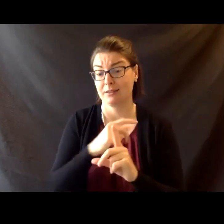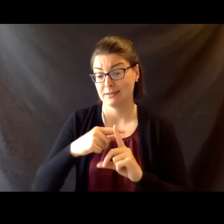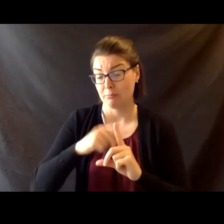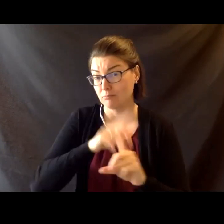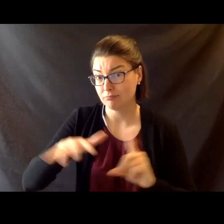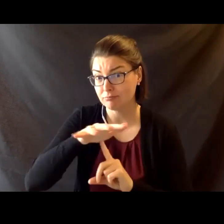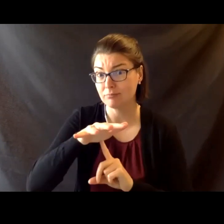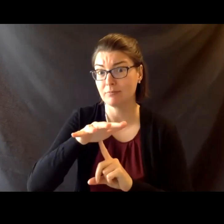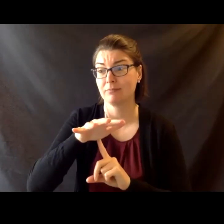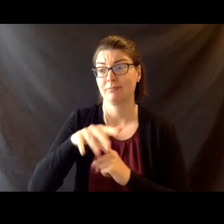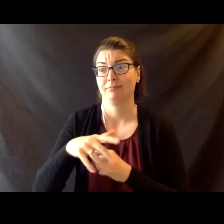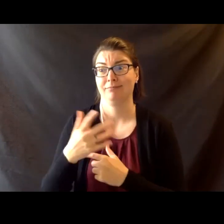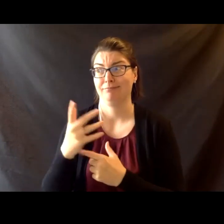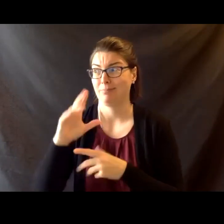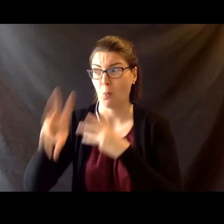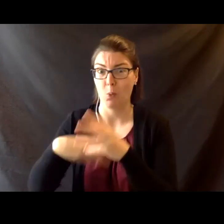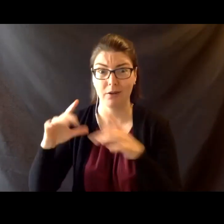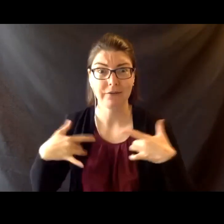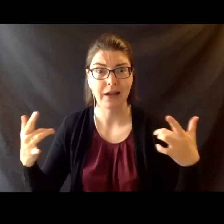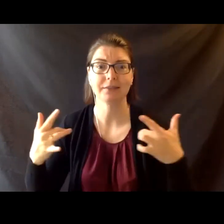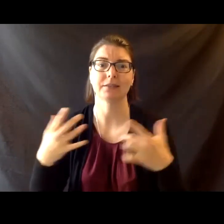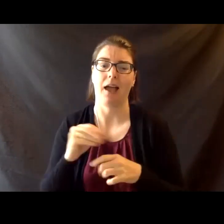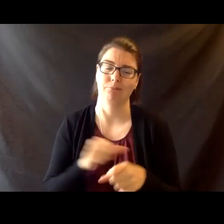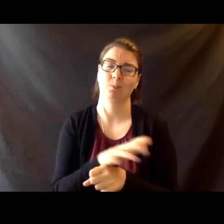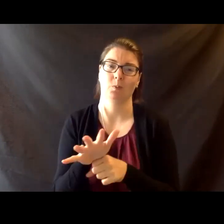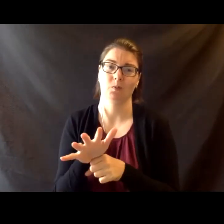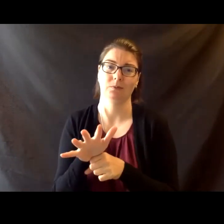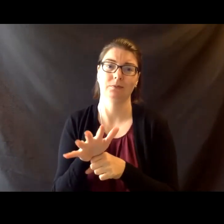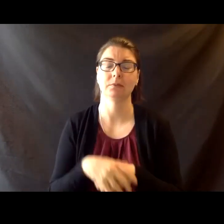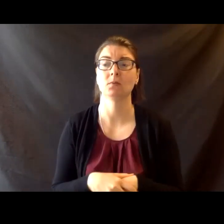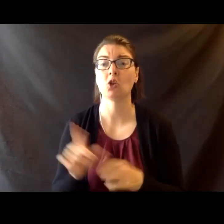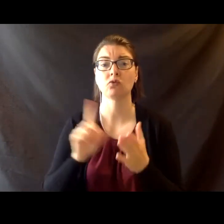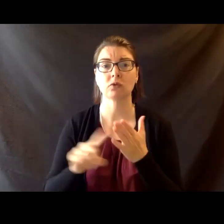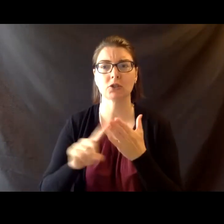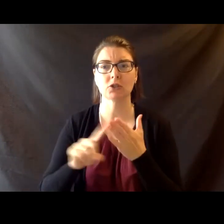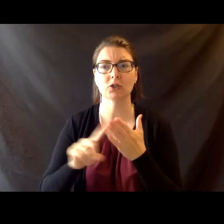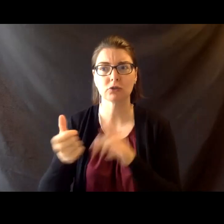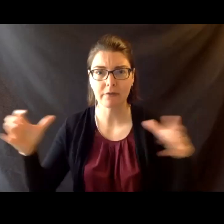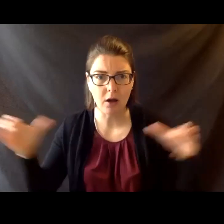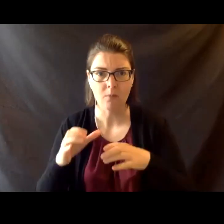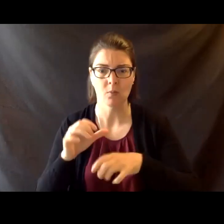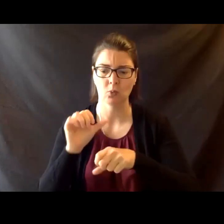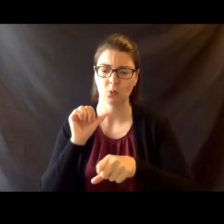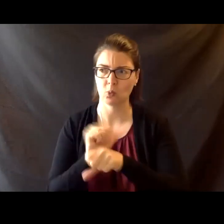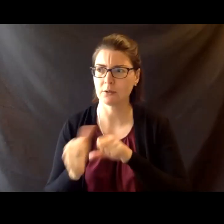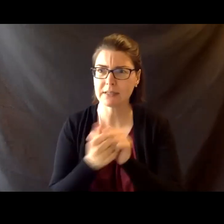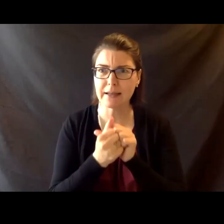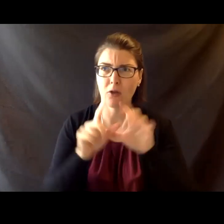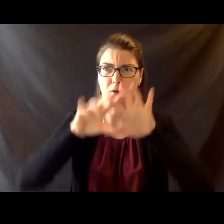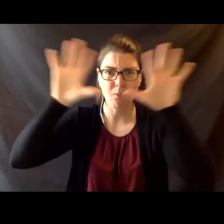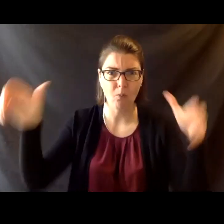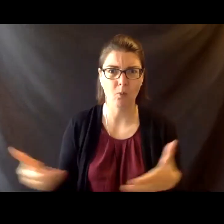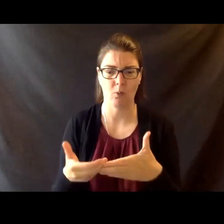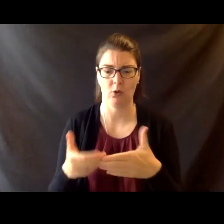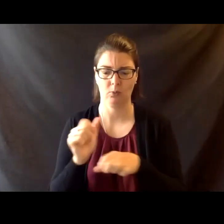itself. Researchers from around the world have come together to collaborate in being able to respond quickly